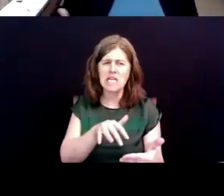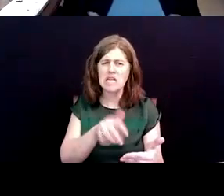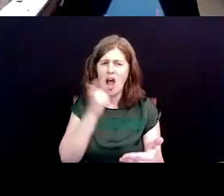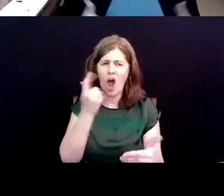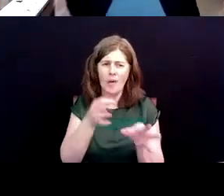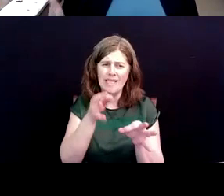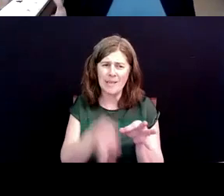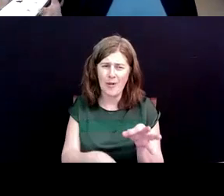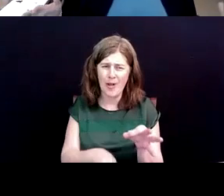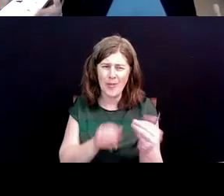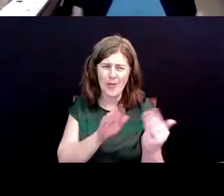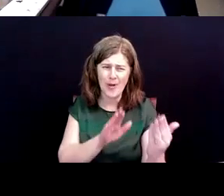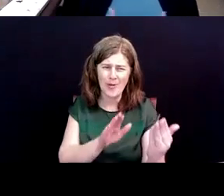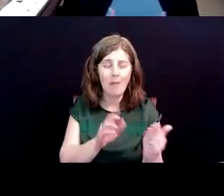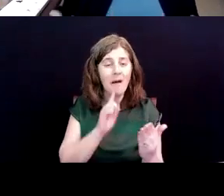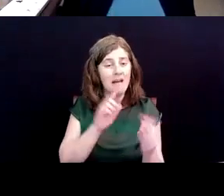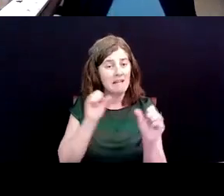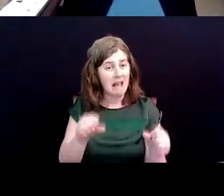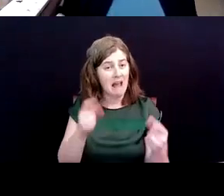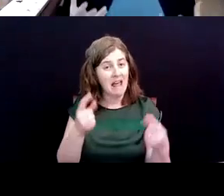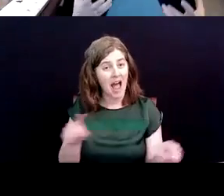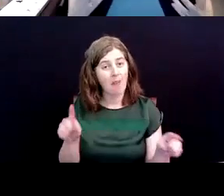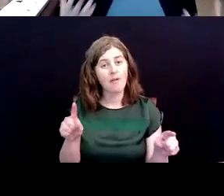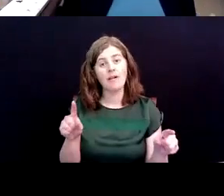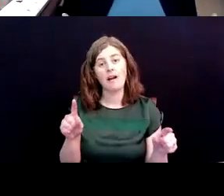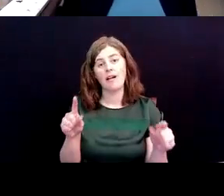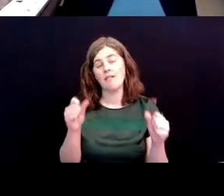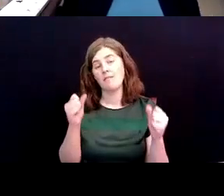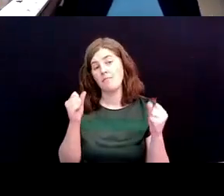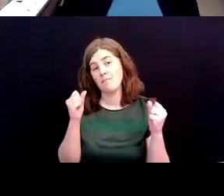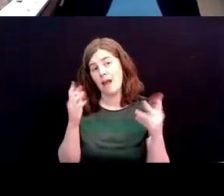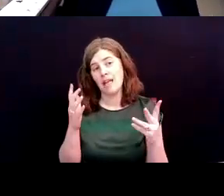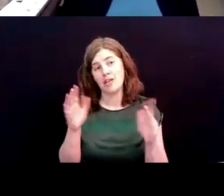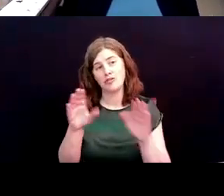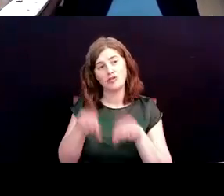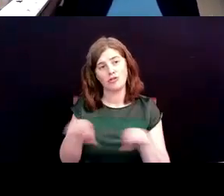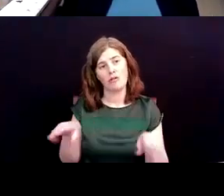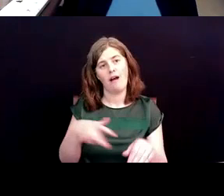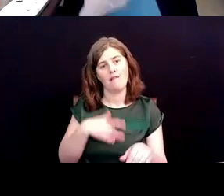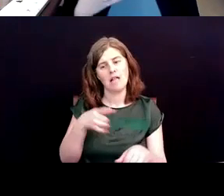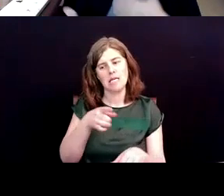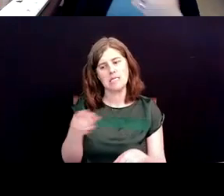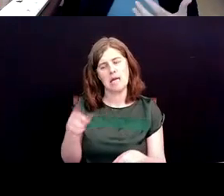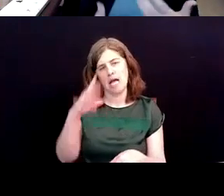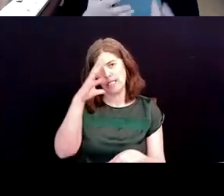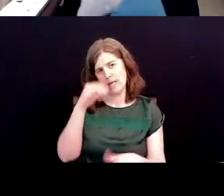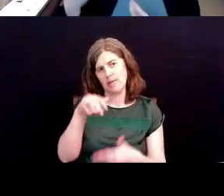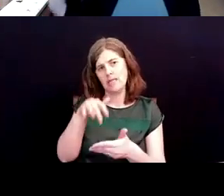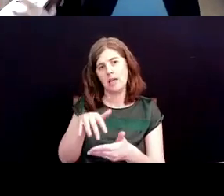strategy, but it definitely can be done. And I definitely have, there are definitely plenty of children where I think getting a sleep study, an